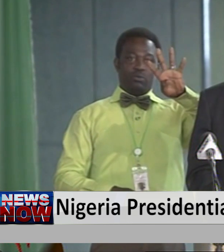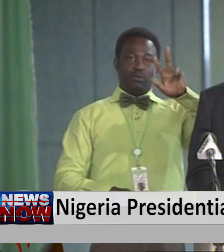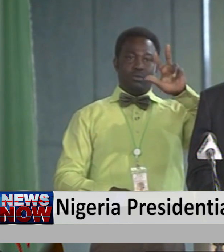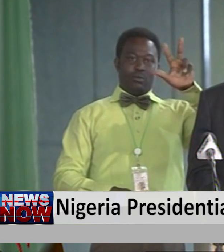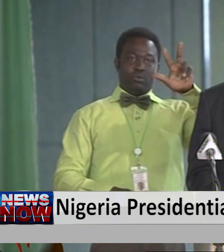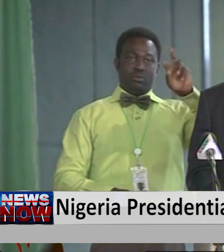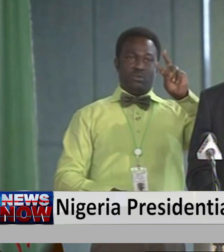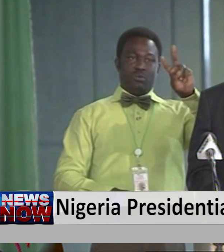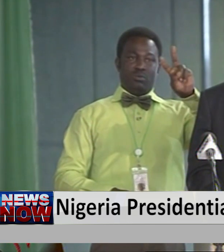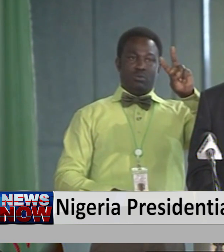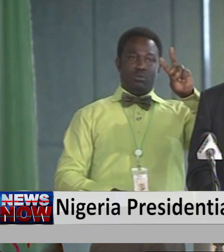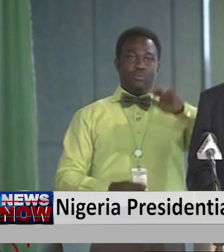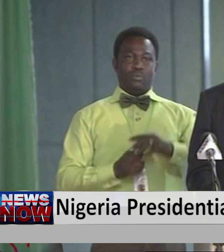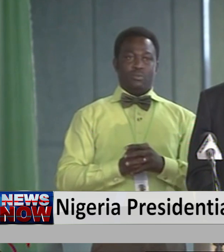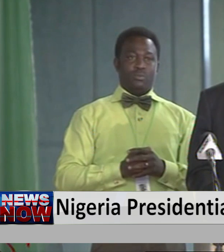432.